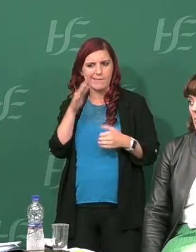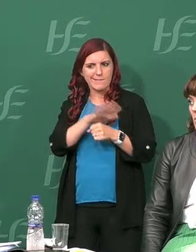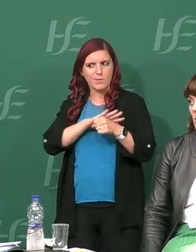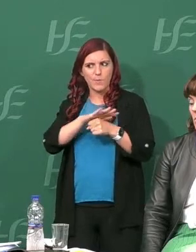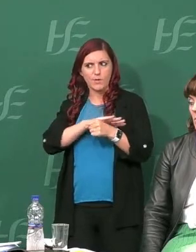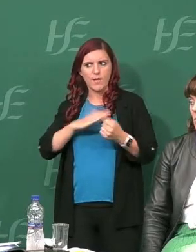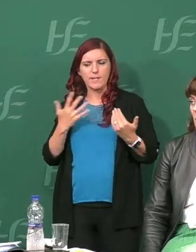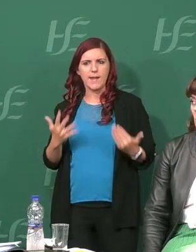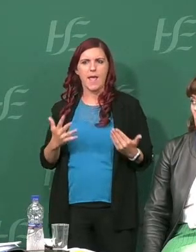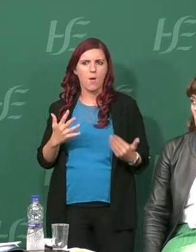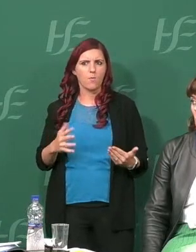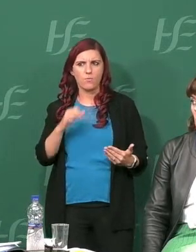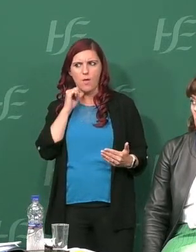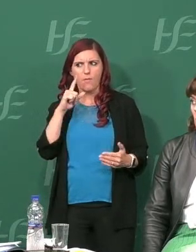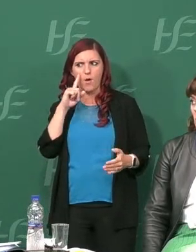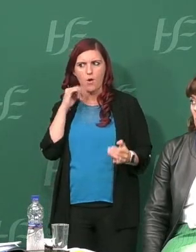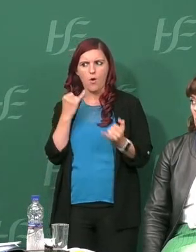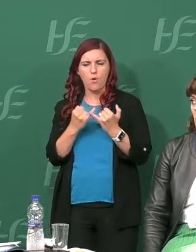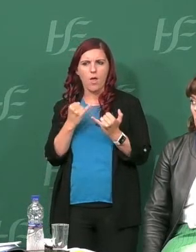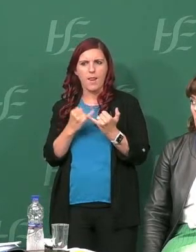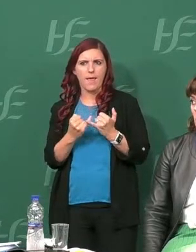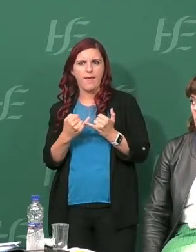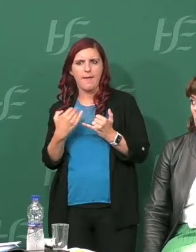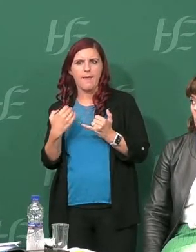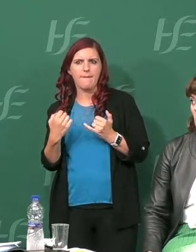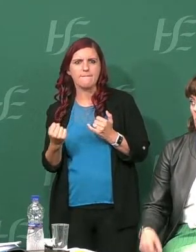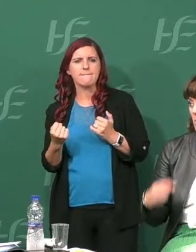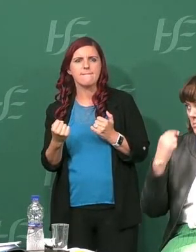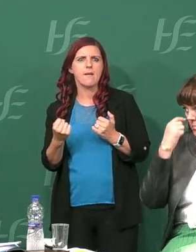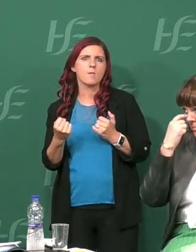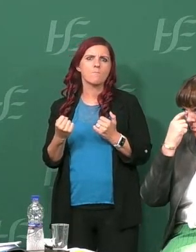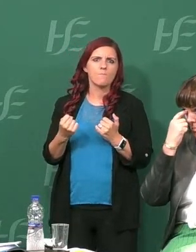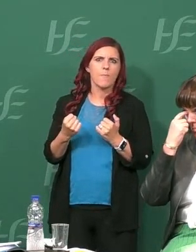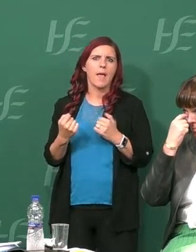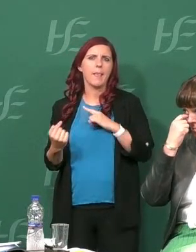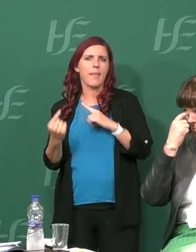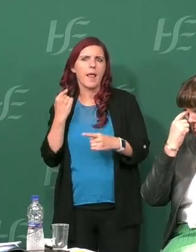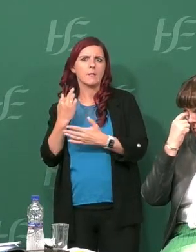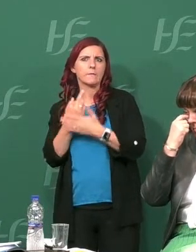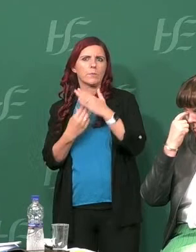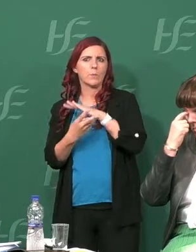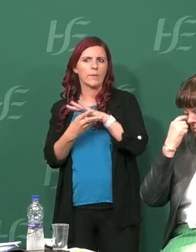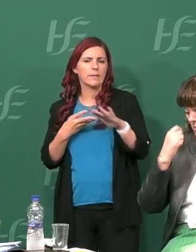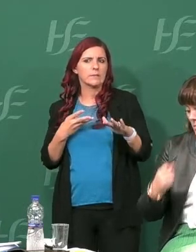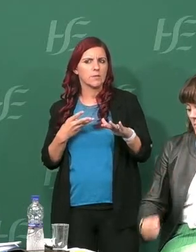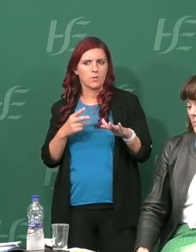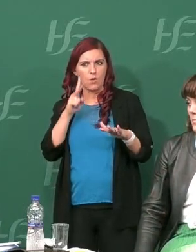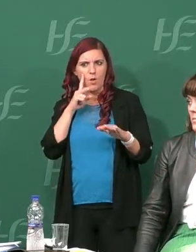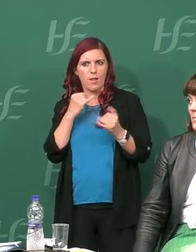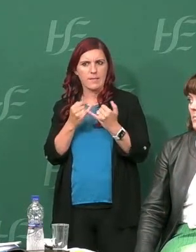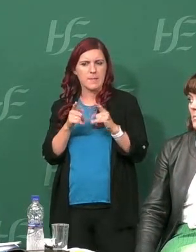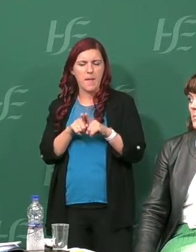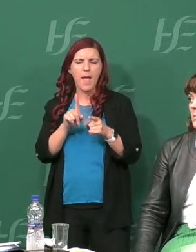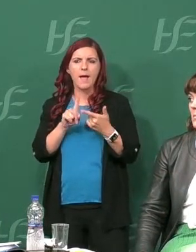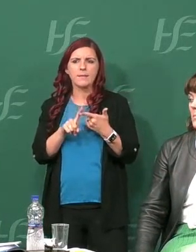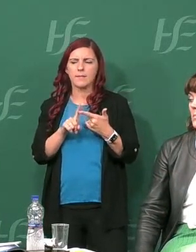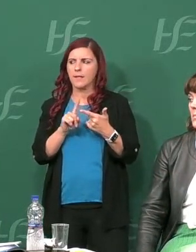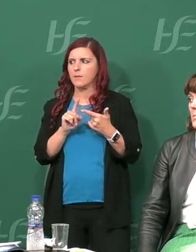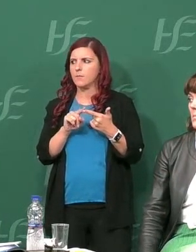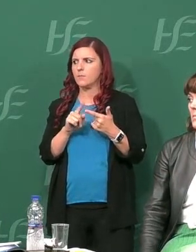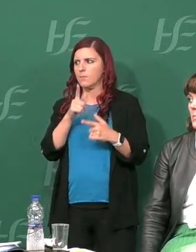have receded much in the last couple of weeks. Secondly, in terms